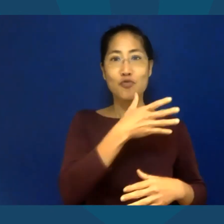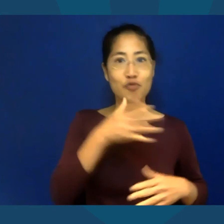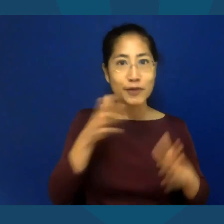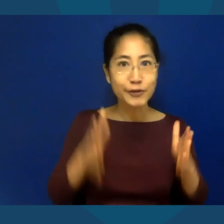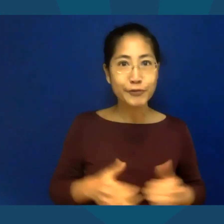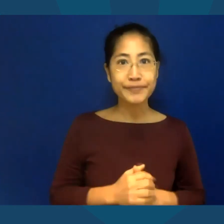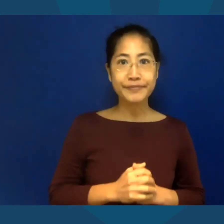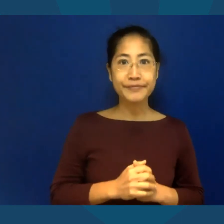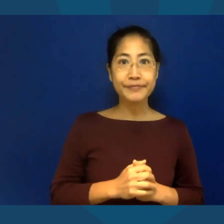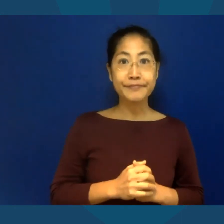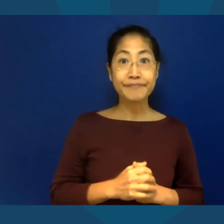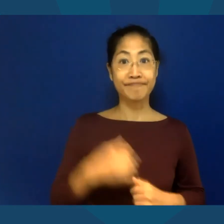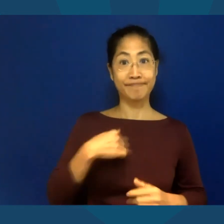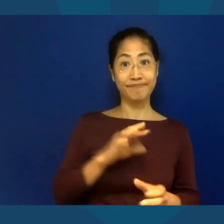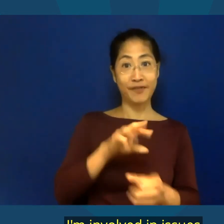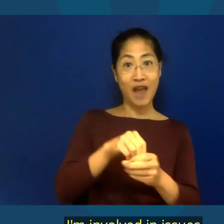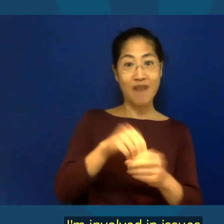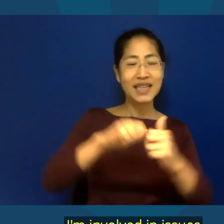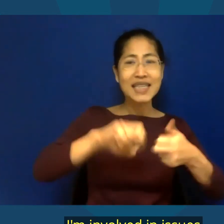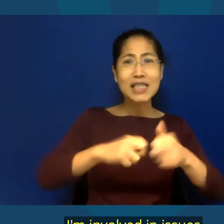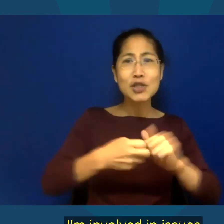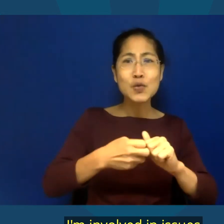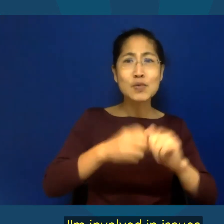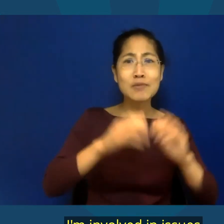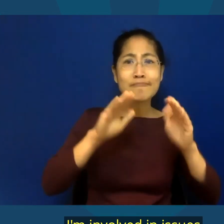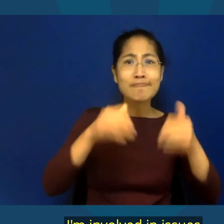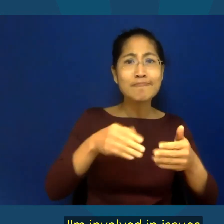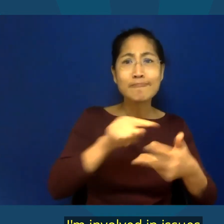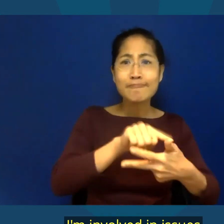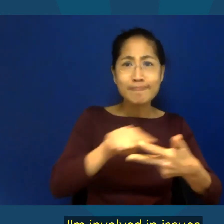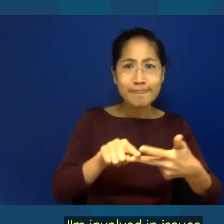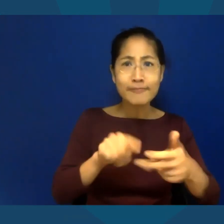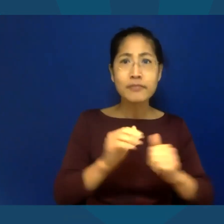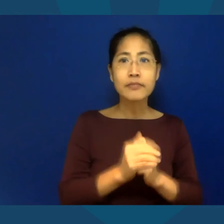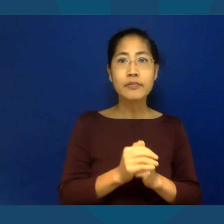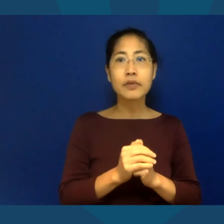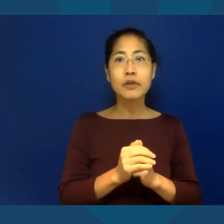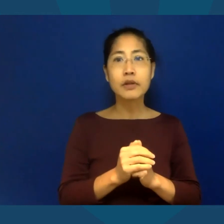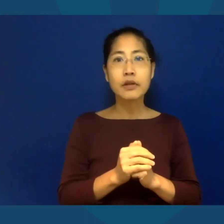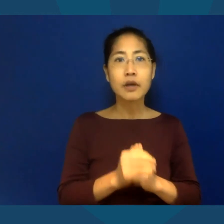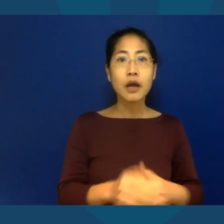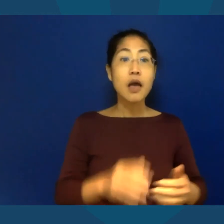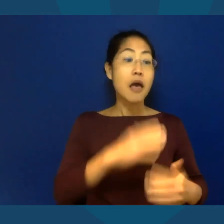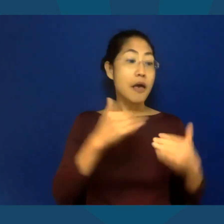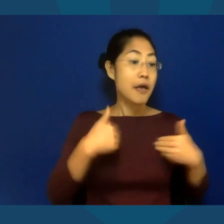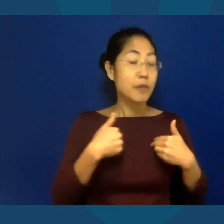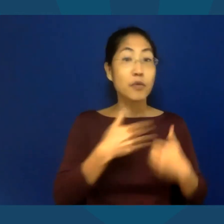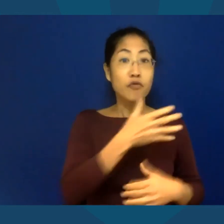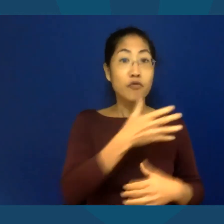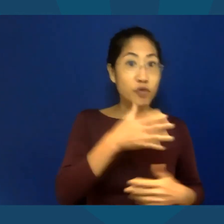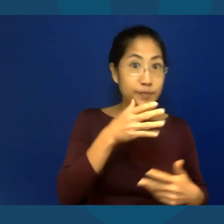As the only rancher in the legislature, I'm involved in issues dealing with ranching, agriculture, and